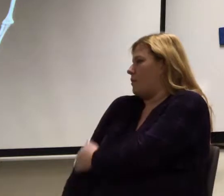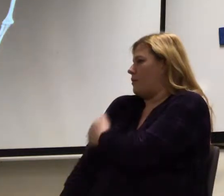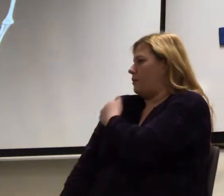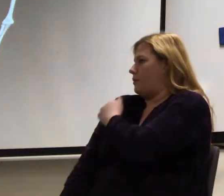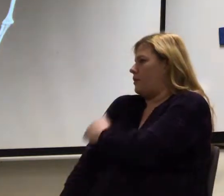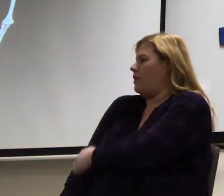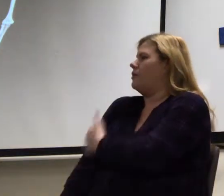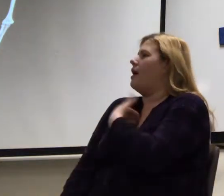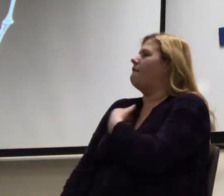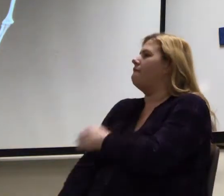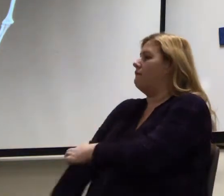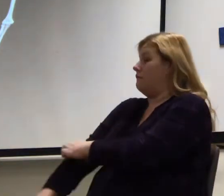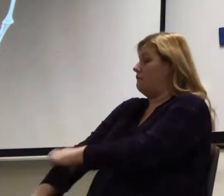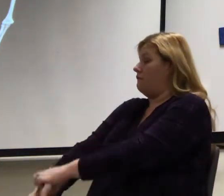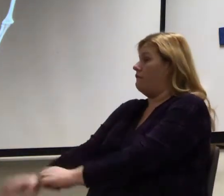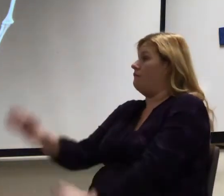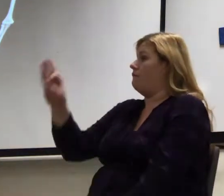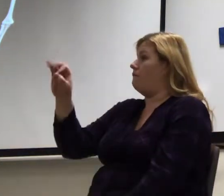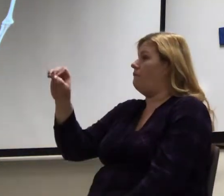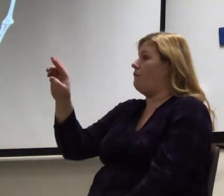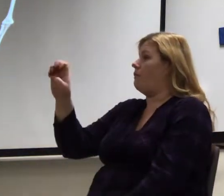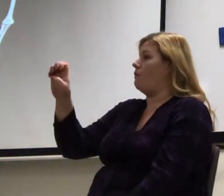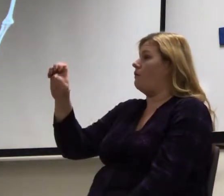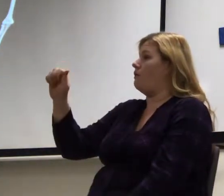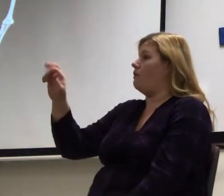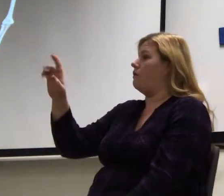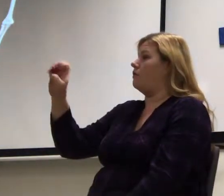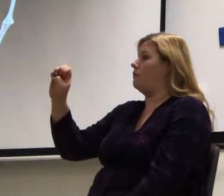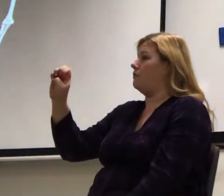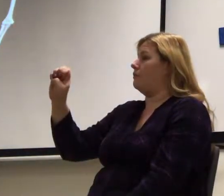there's 2 parallel bones there. There's the radius and the ulna.